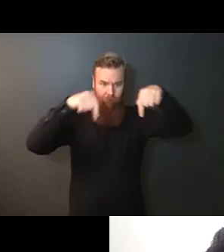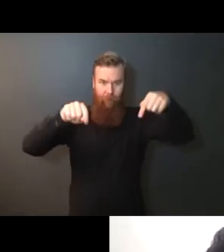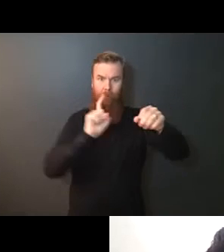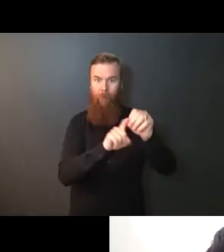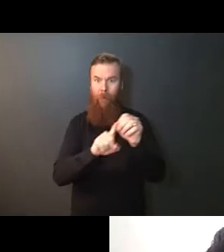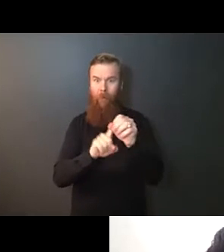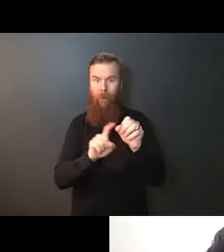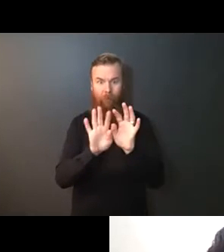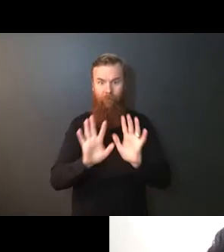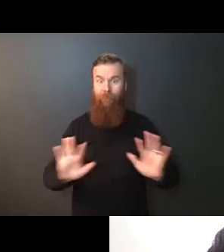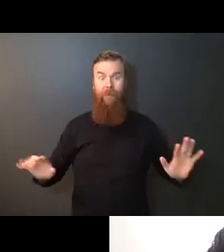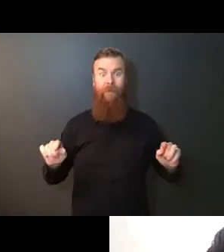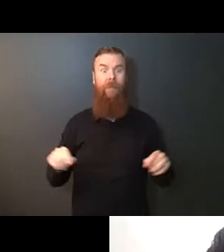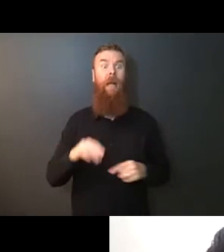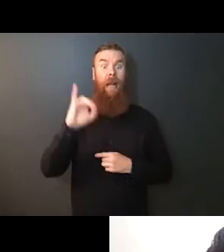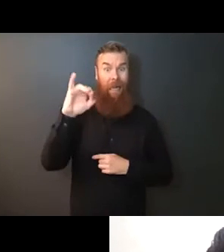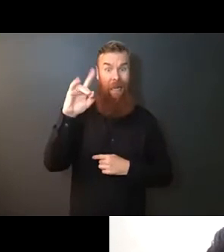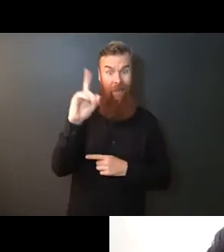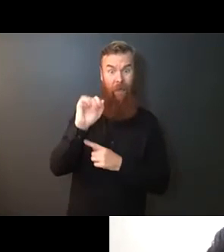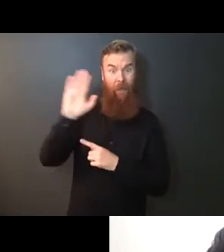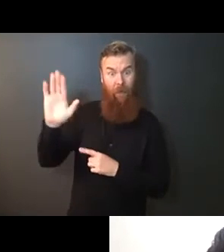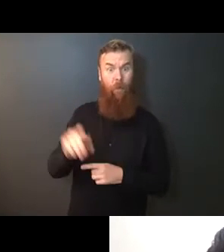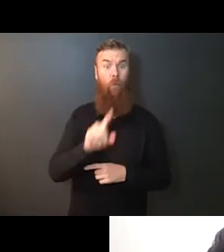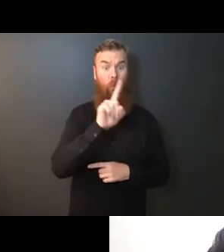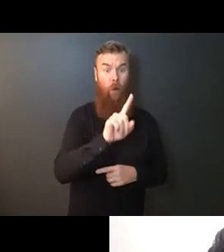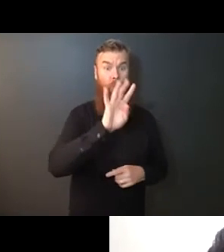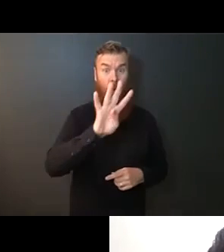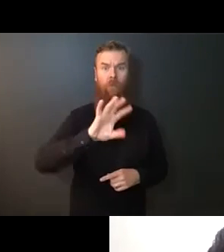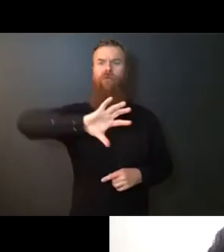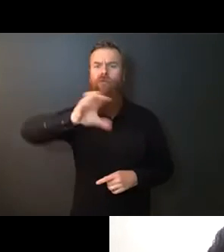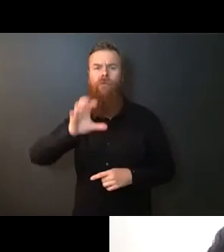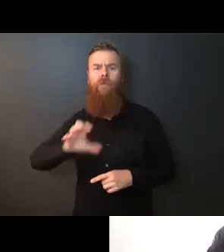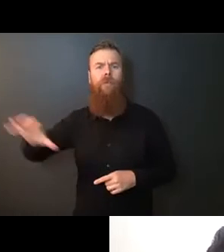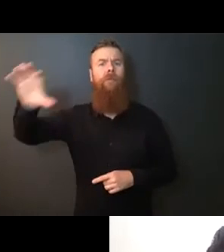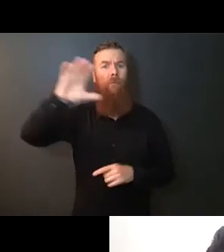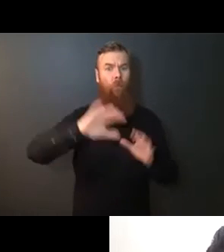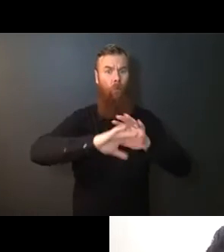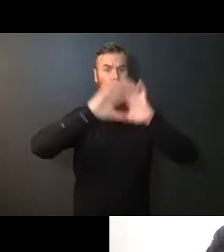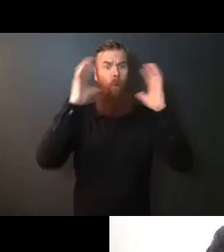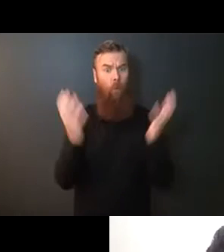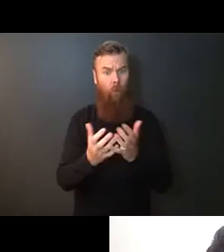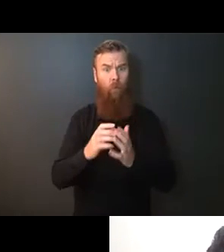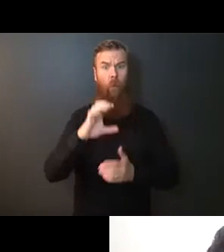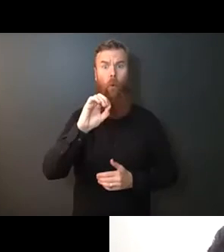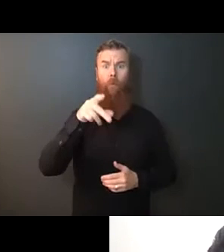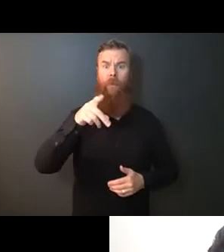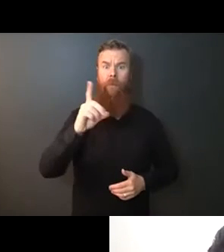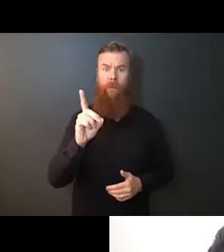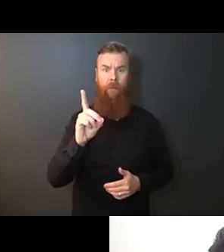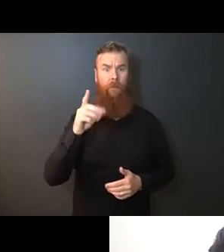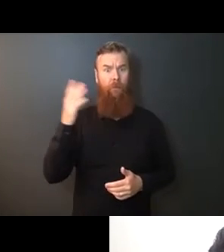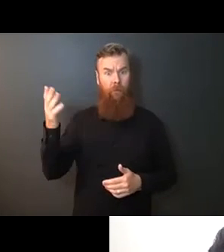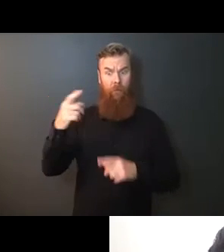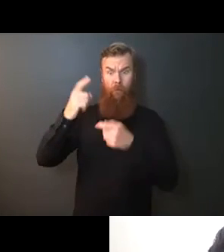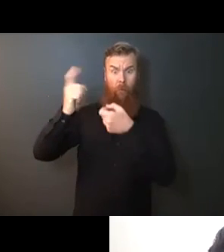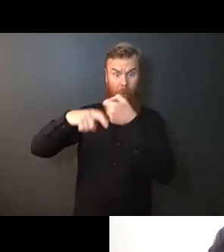representing 14 regional and global OPDs, but at the same time, through those 14 members representing more than